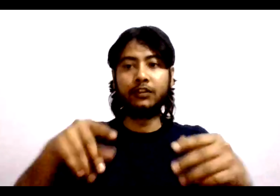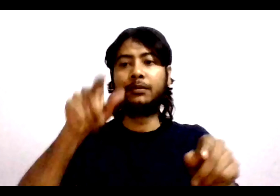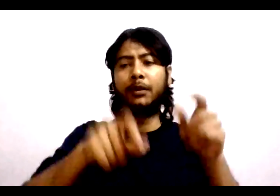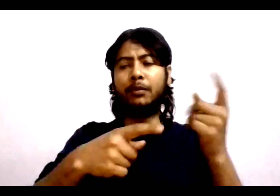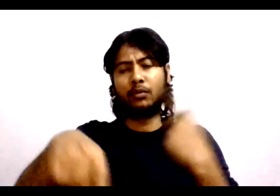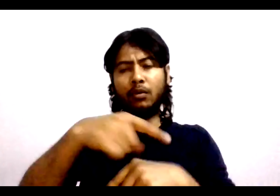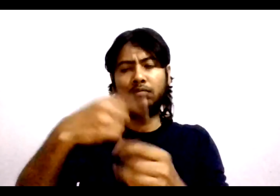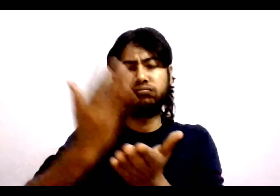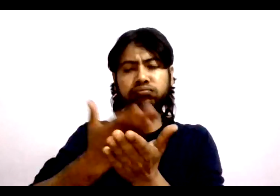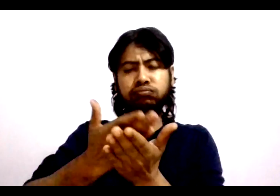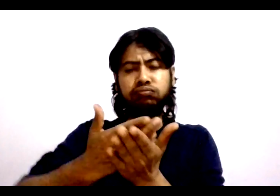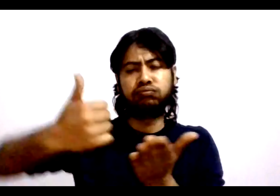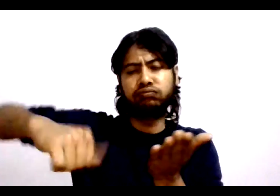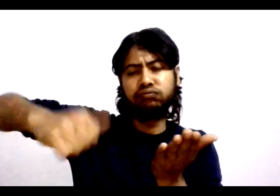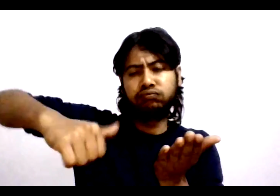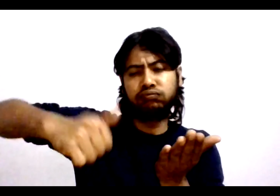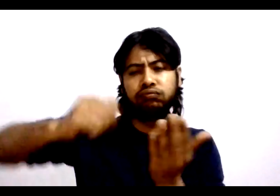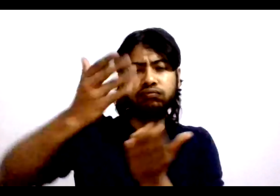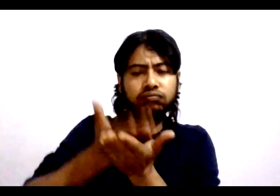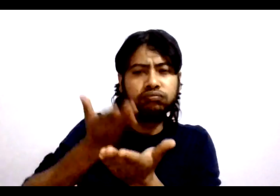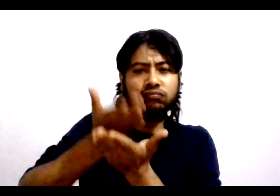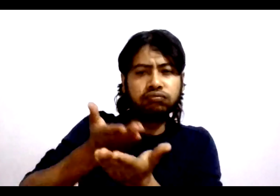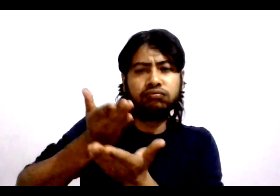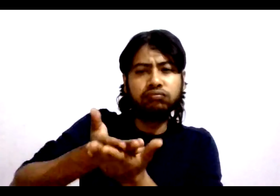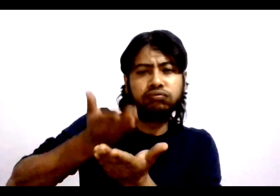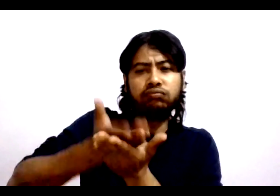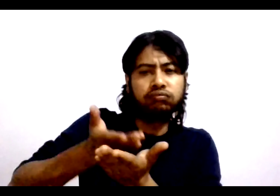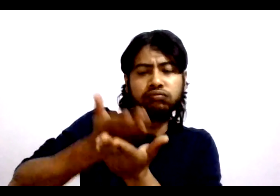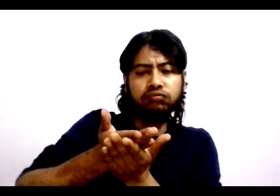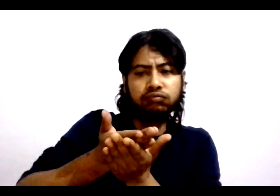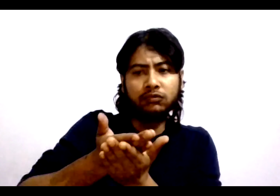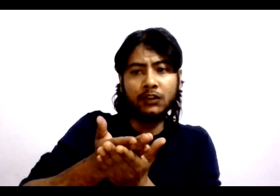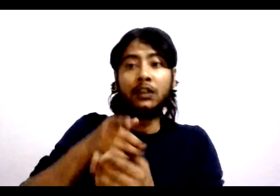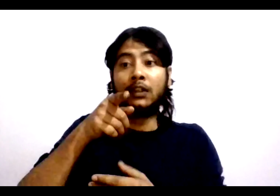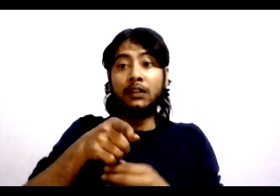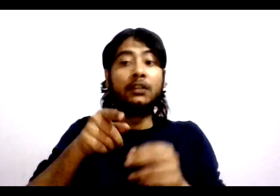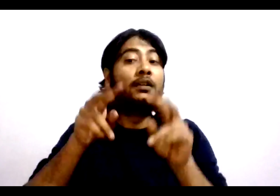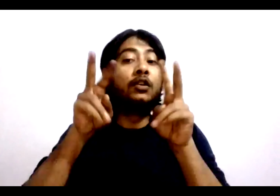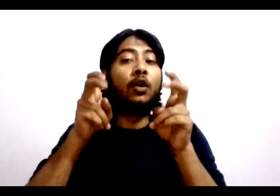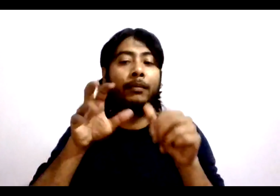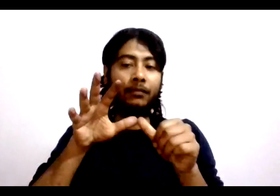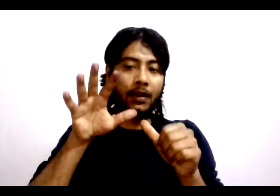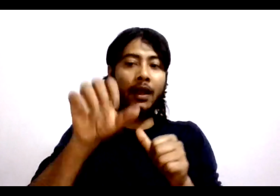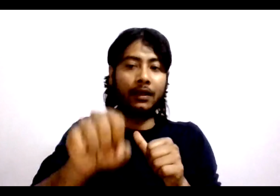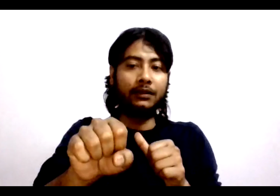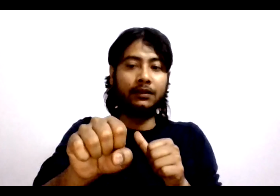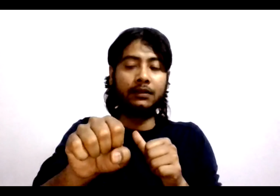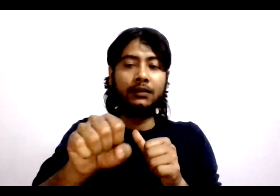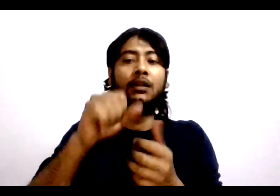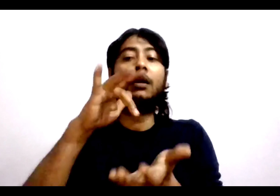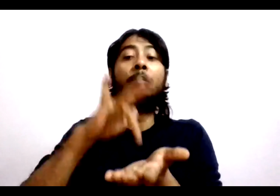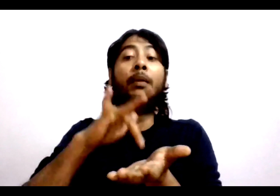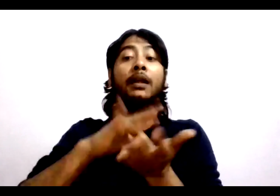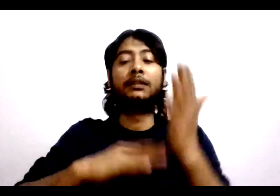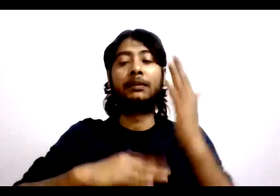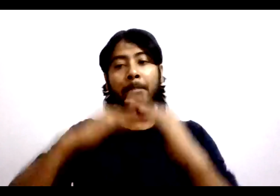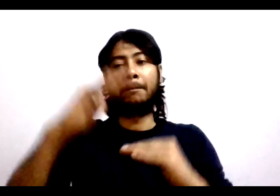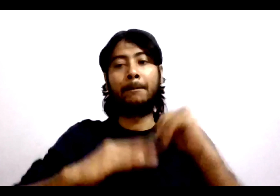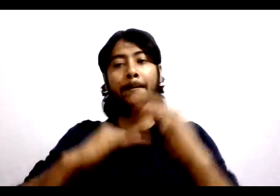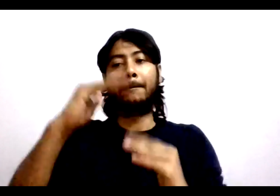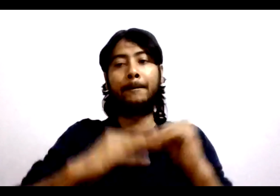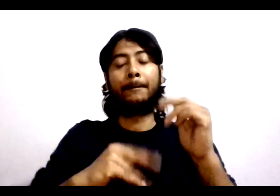which need to be complied for implementation regarding accessibility in all these buildings like prison